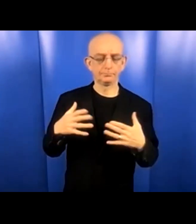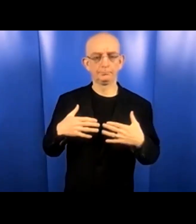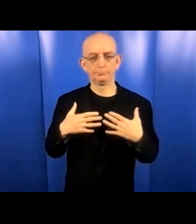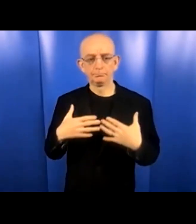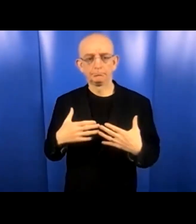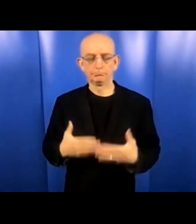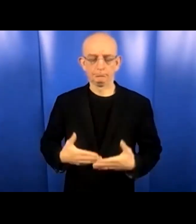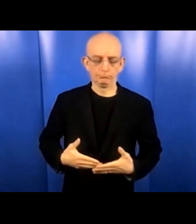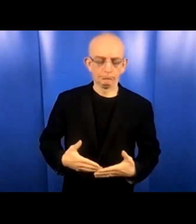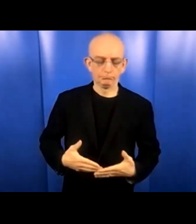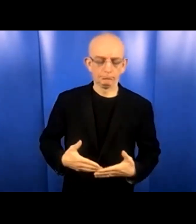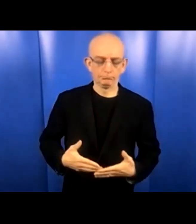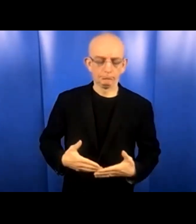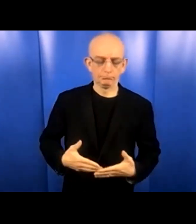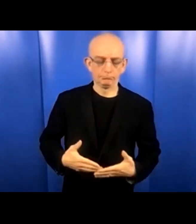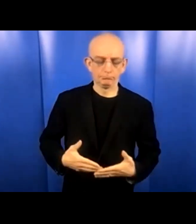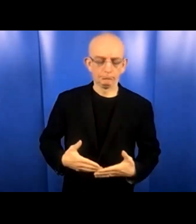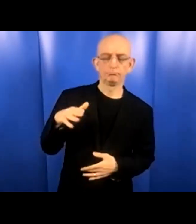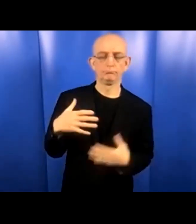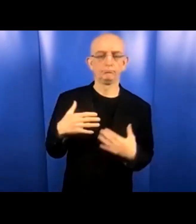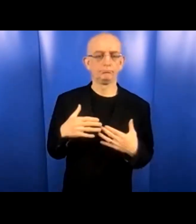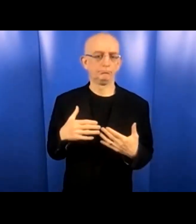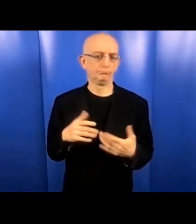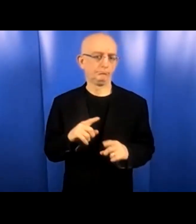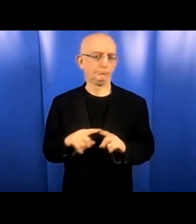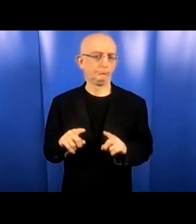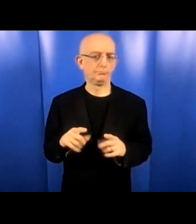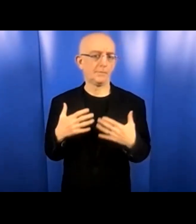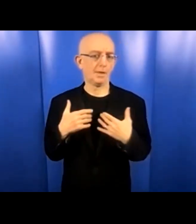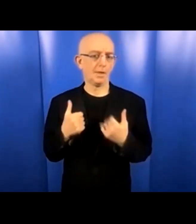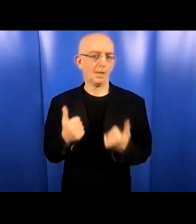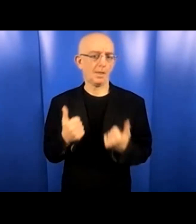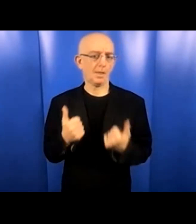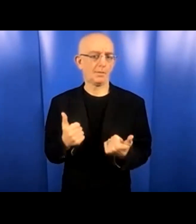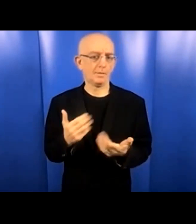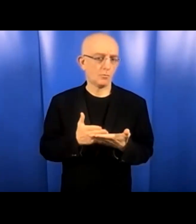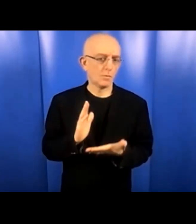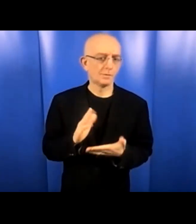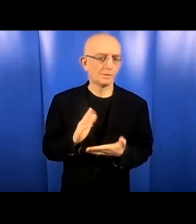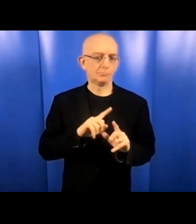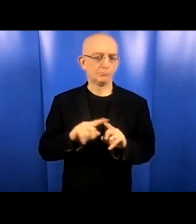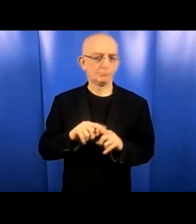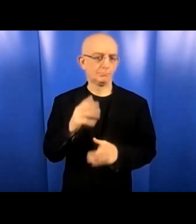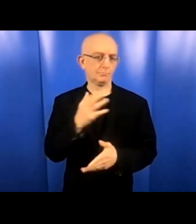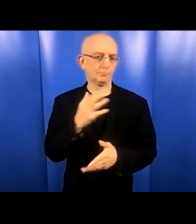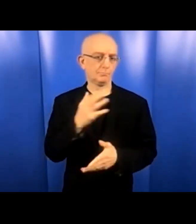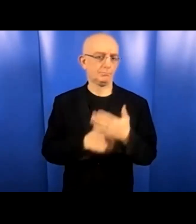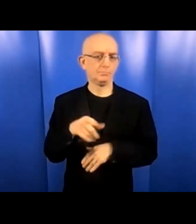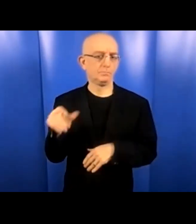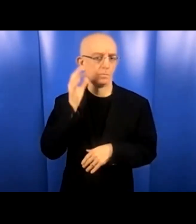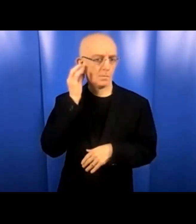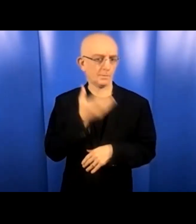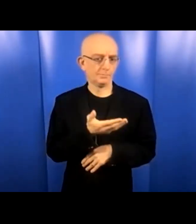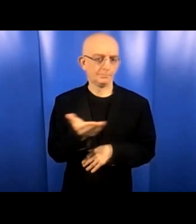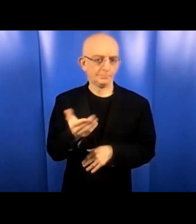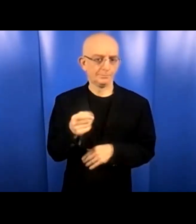by doing the cross-movement collaboration and also the networking and alliance with them, one of the very concrete